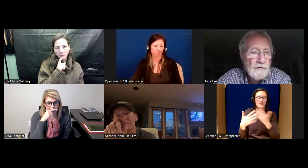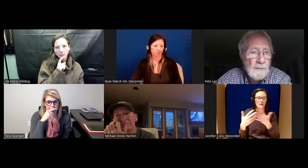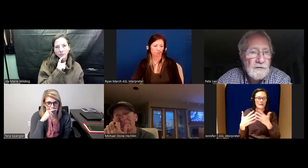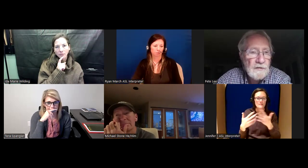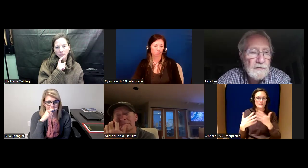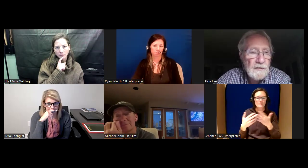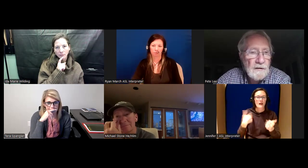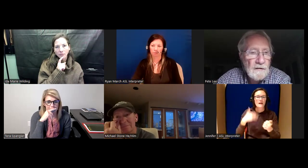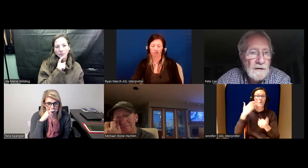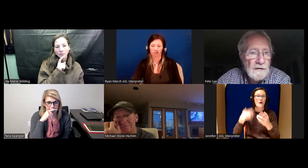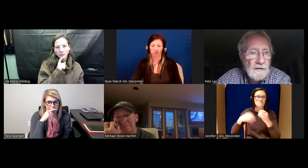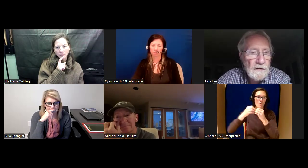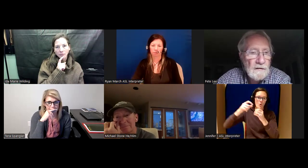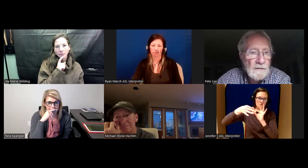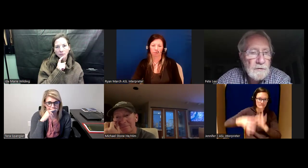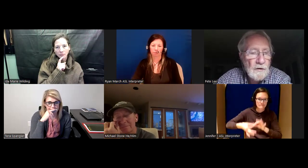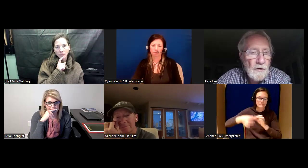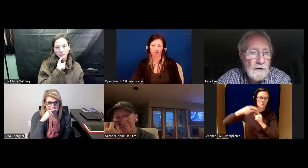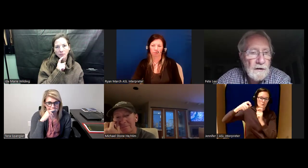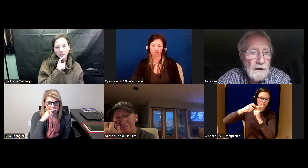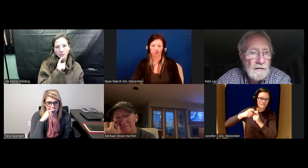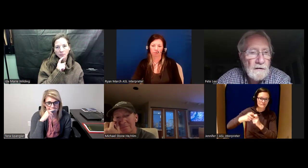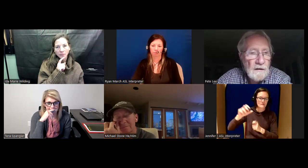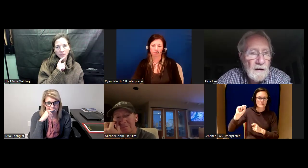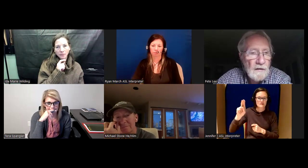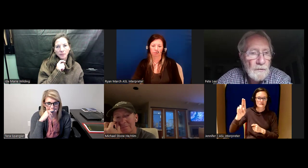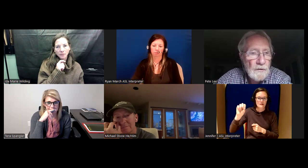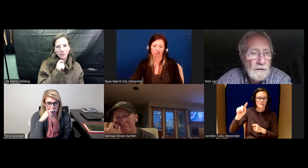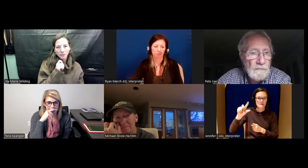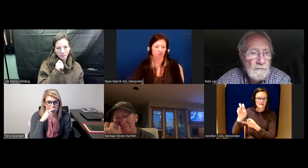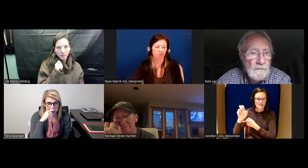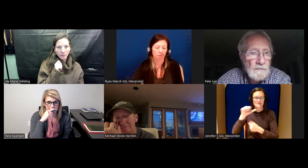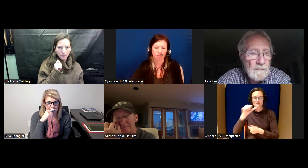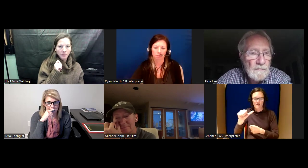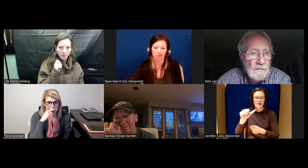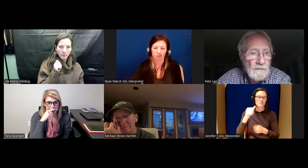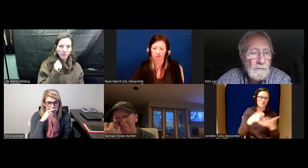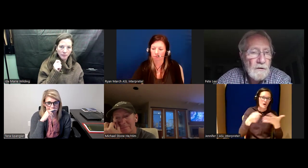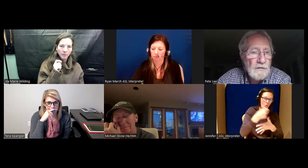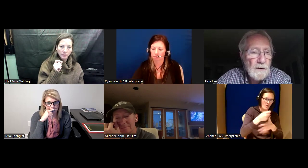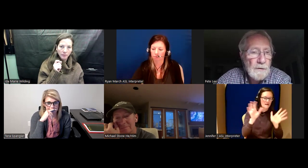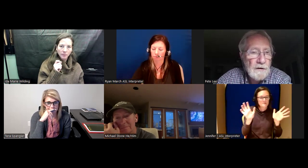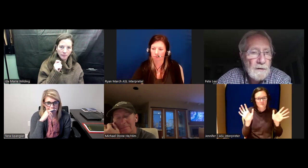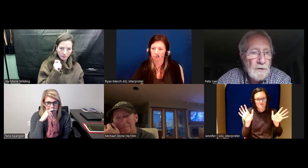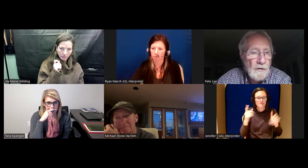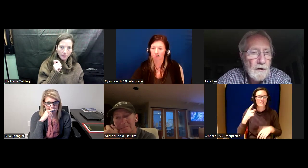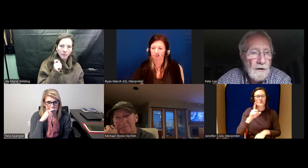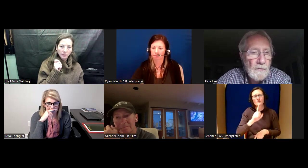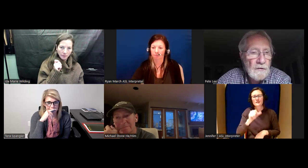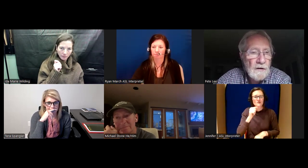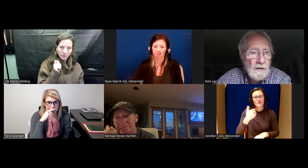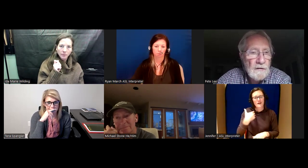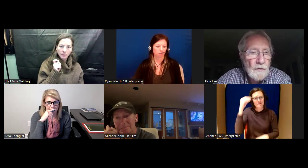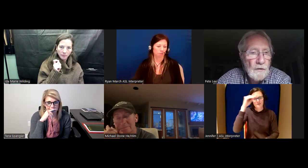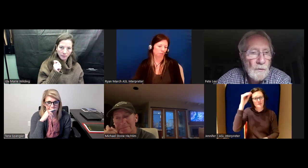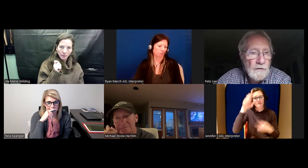into substance than priority, and I don't really have much of an opinion on priority. I